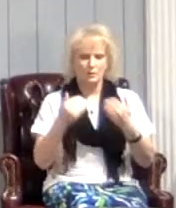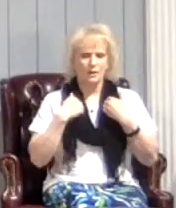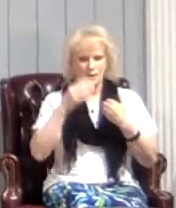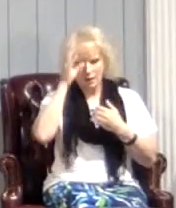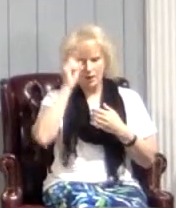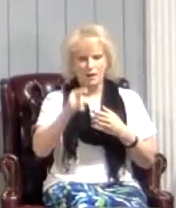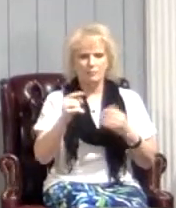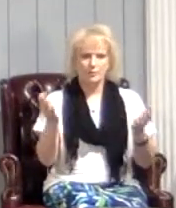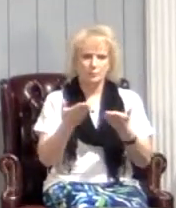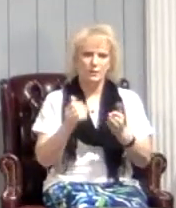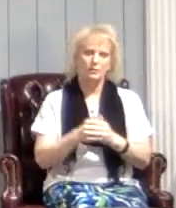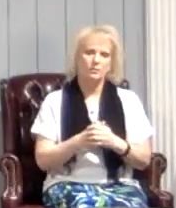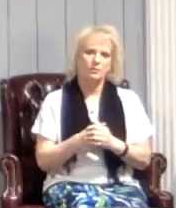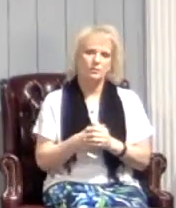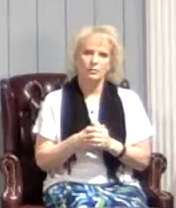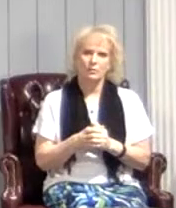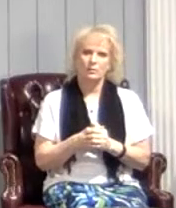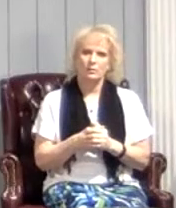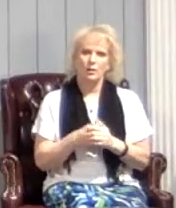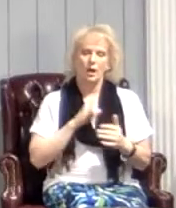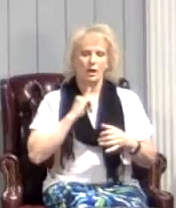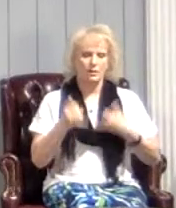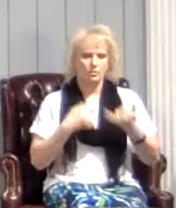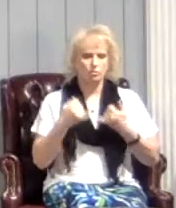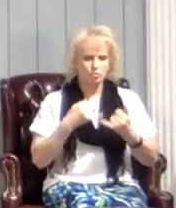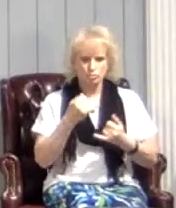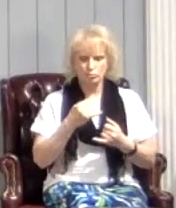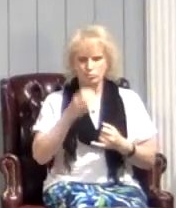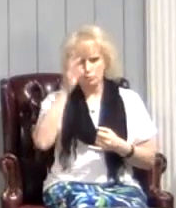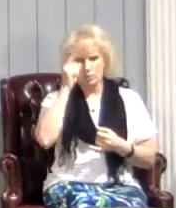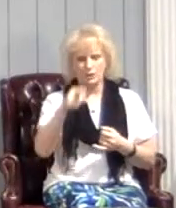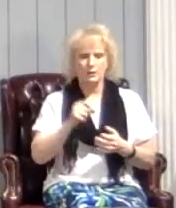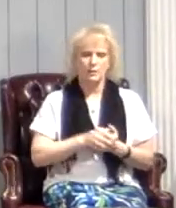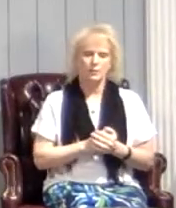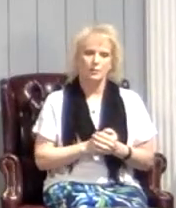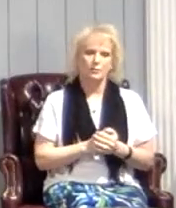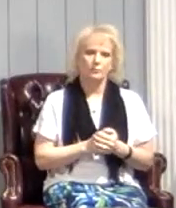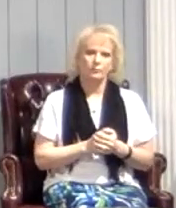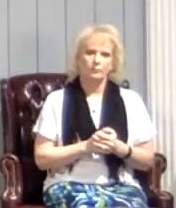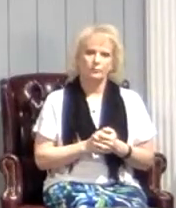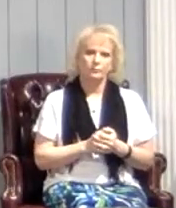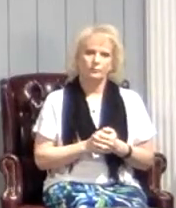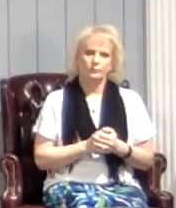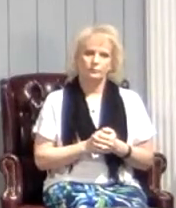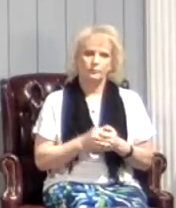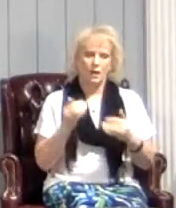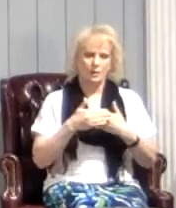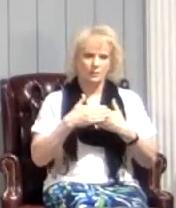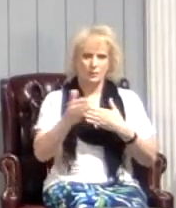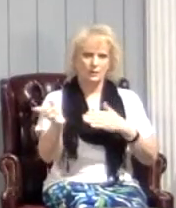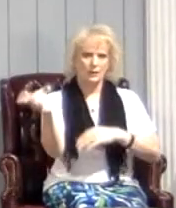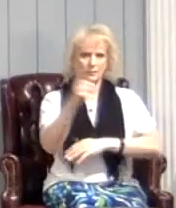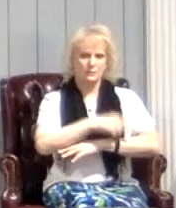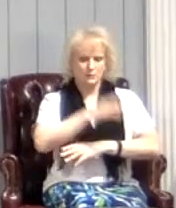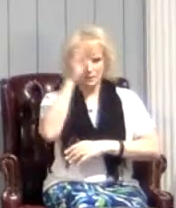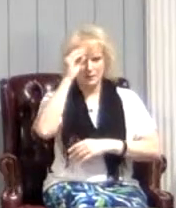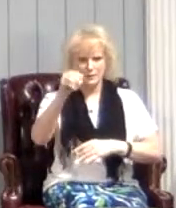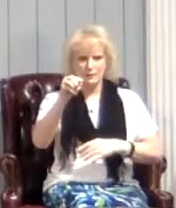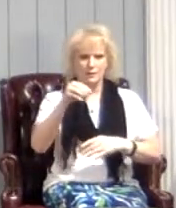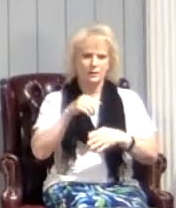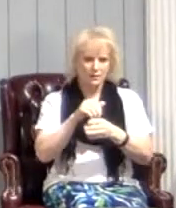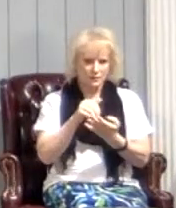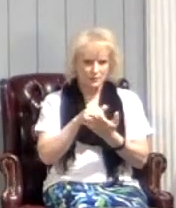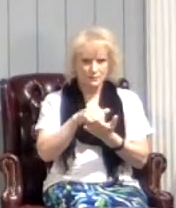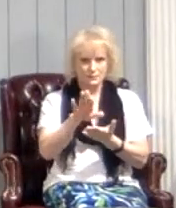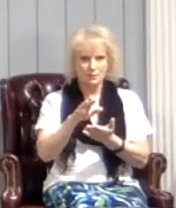last Wednesday night. I enjoyed that. It was a blessing to see him. And so the next day, he sent me a message